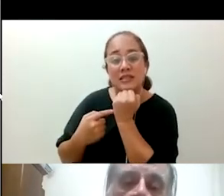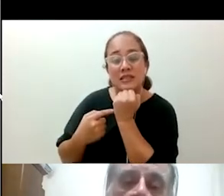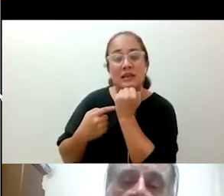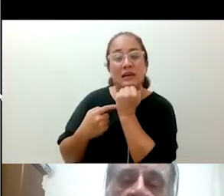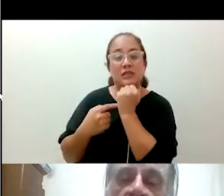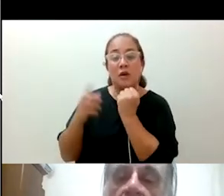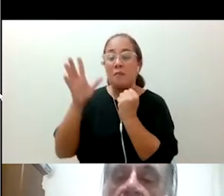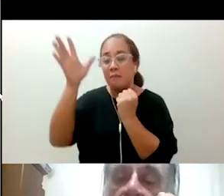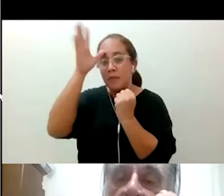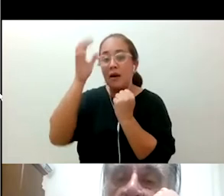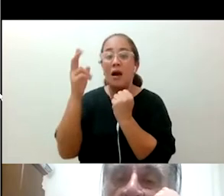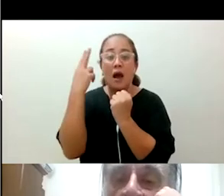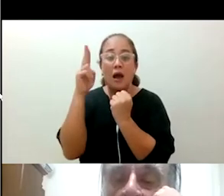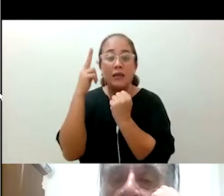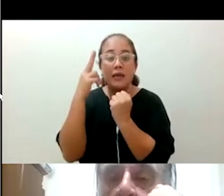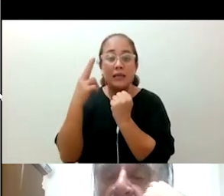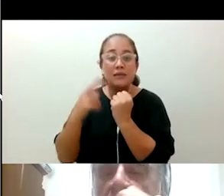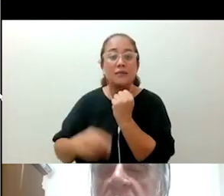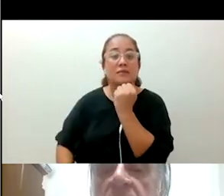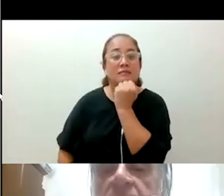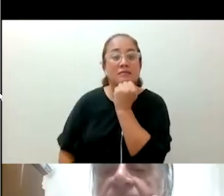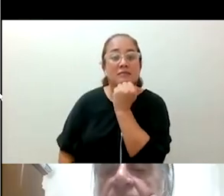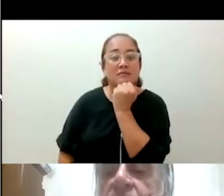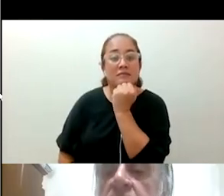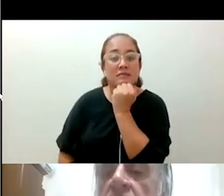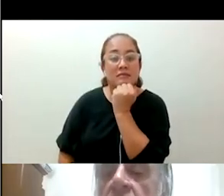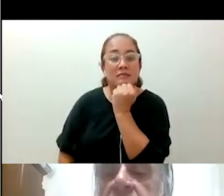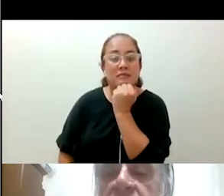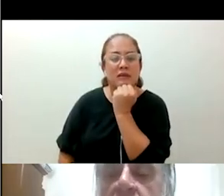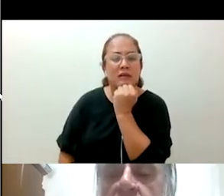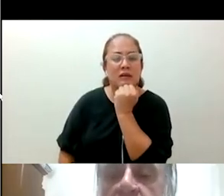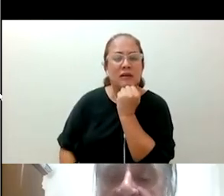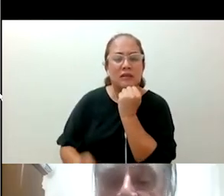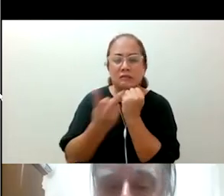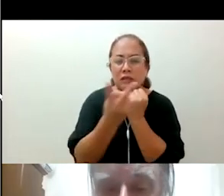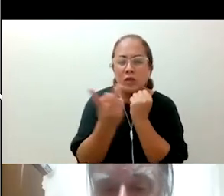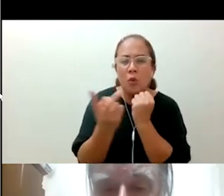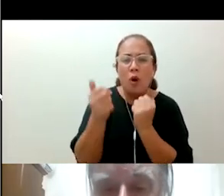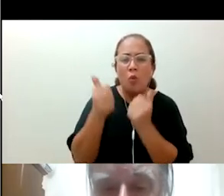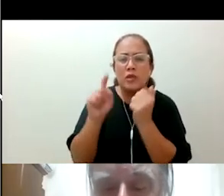paternal uncle is made under the chin. Which sign goes first in terms of location?